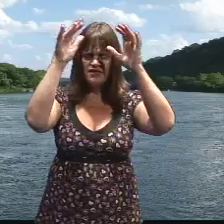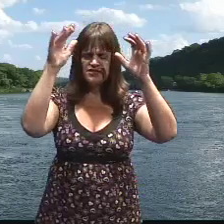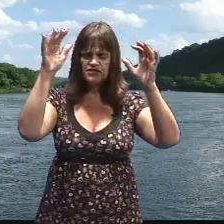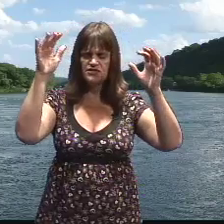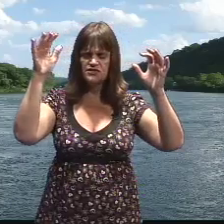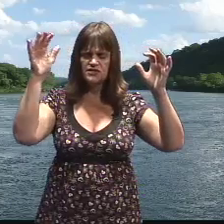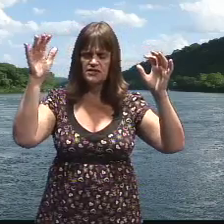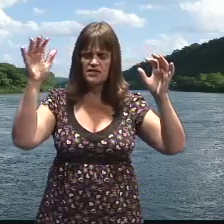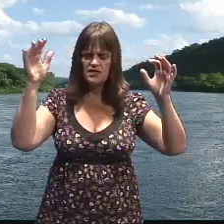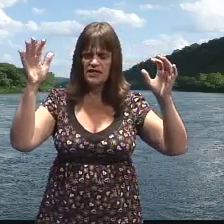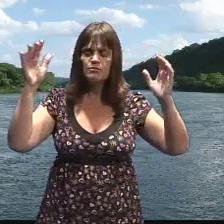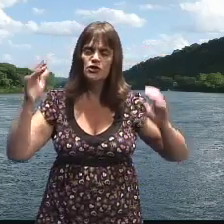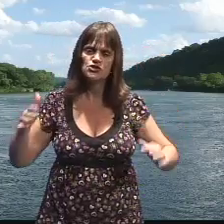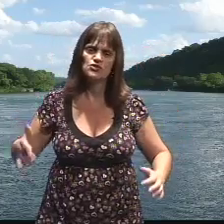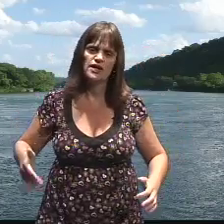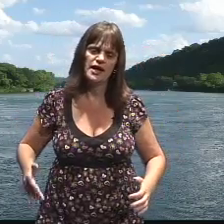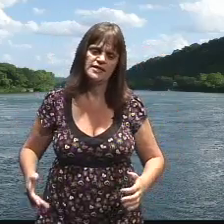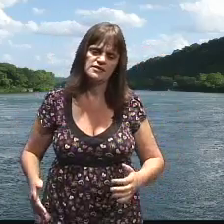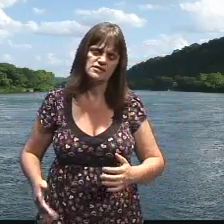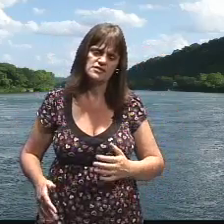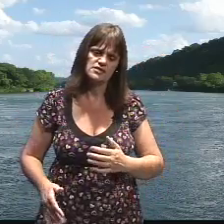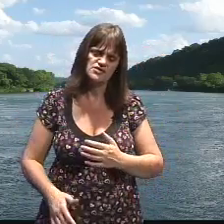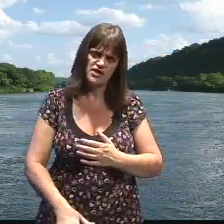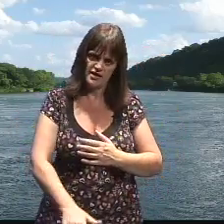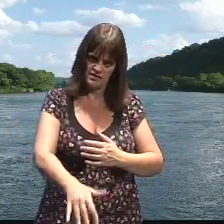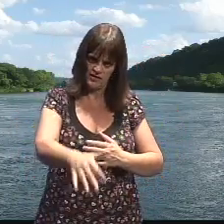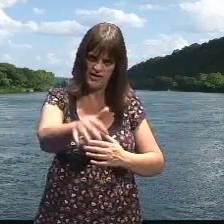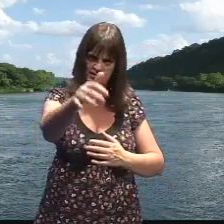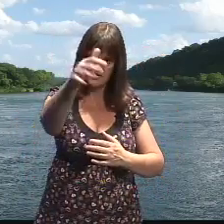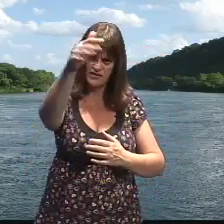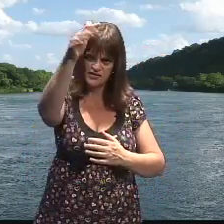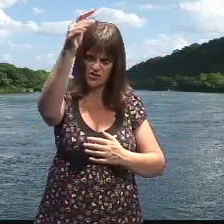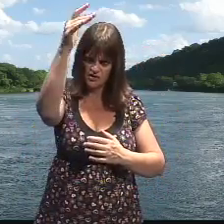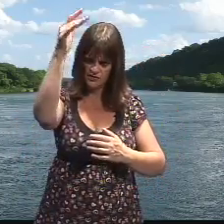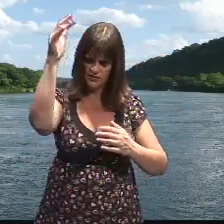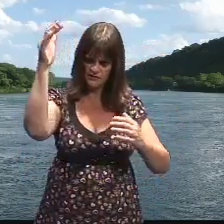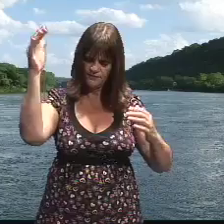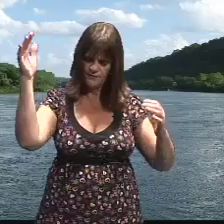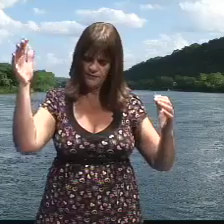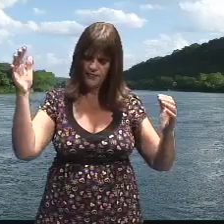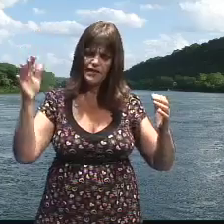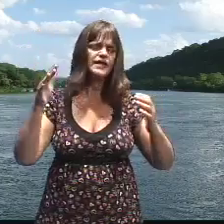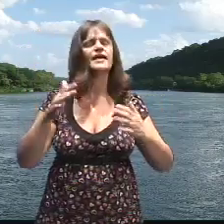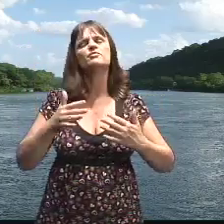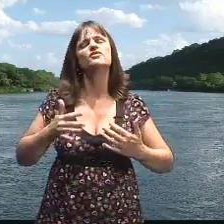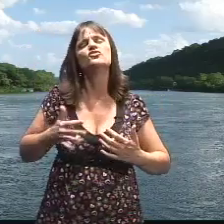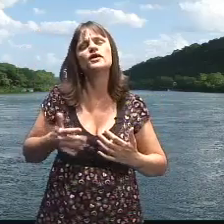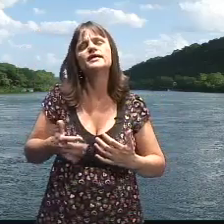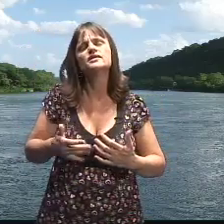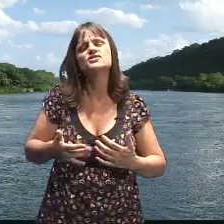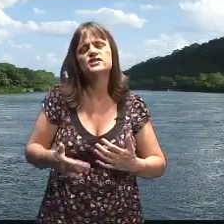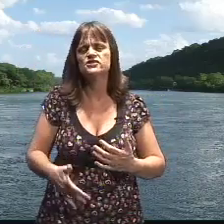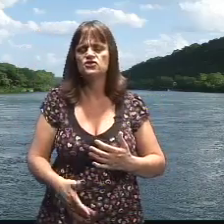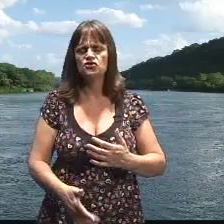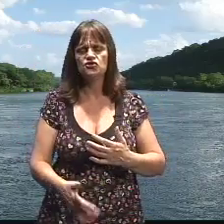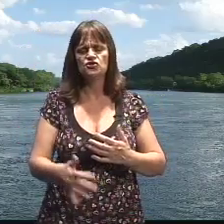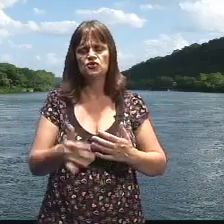This emotional guidance scale, as it is called, can be of great assist to you